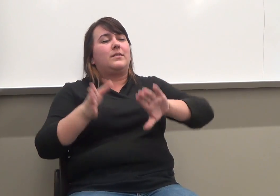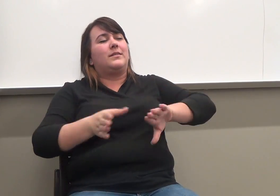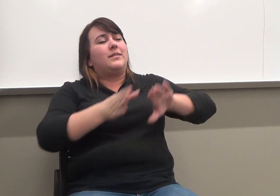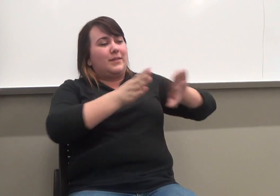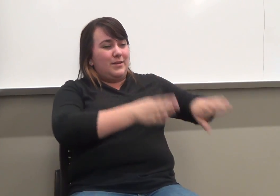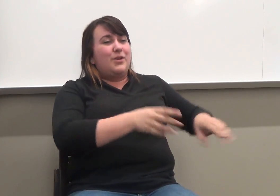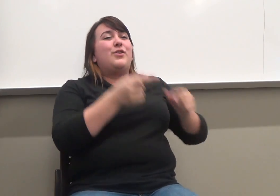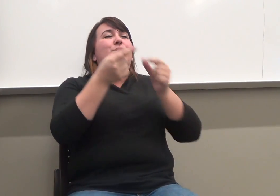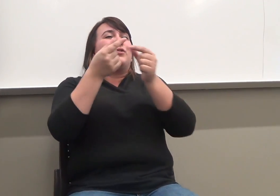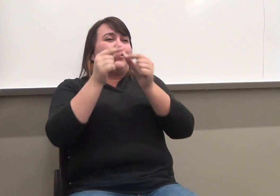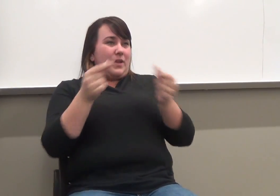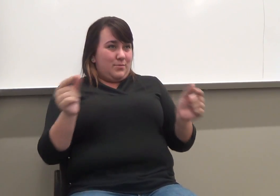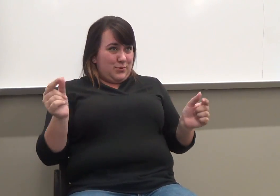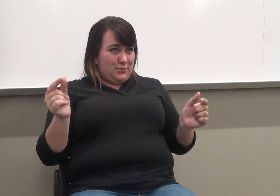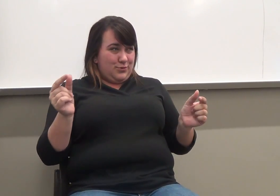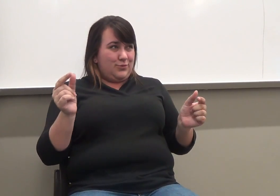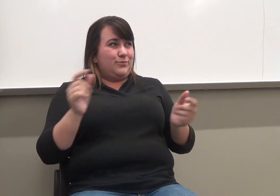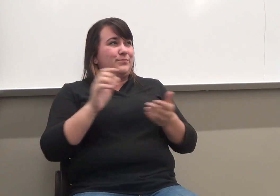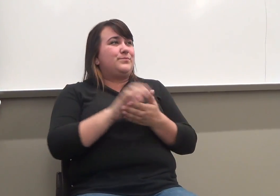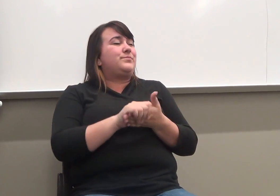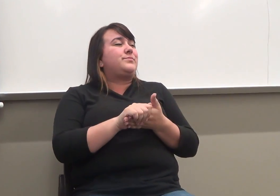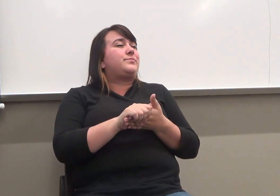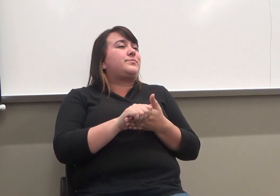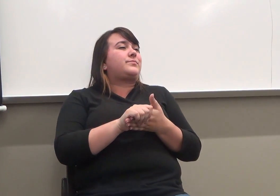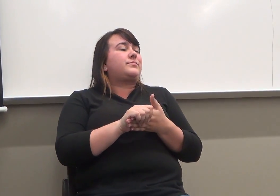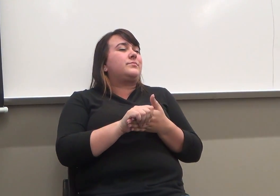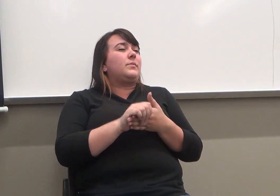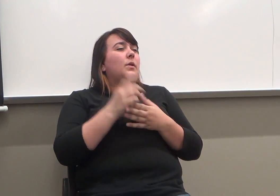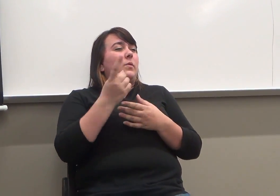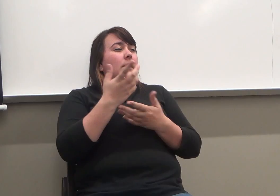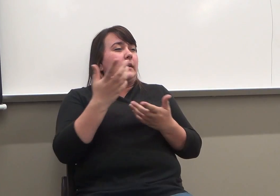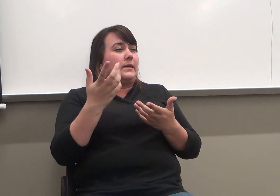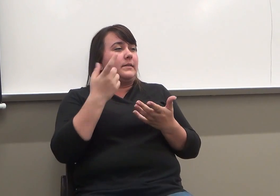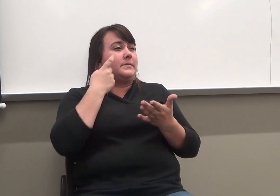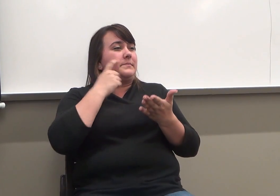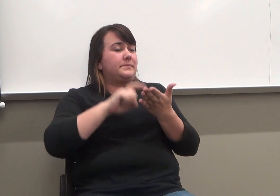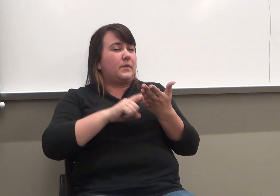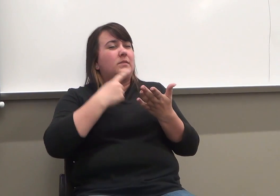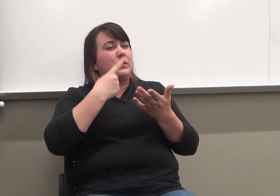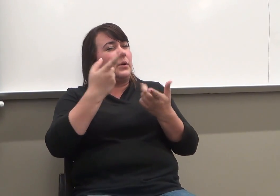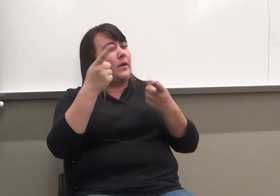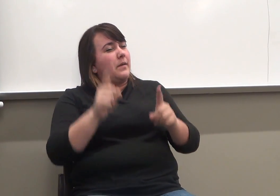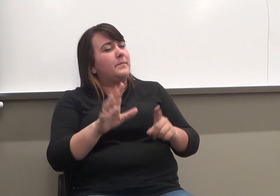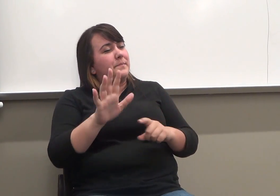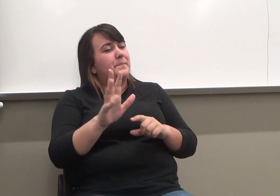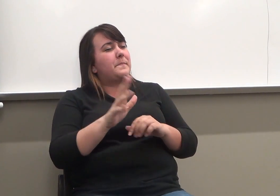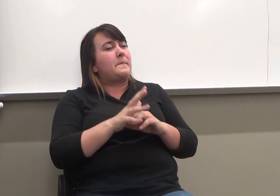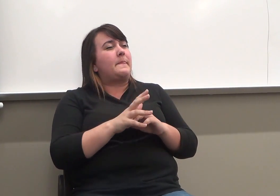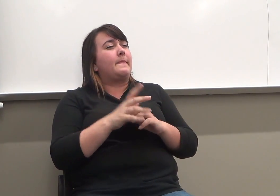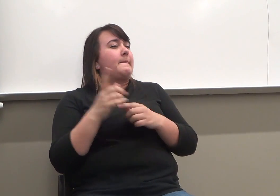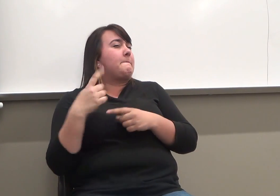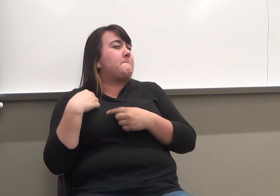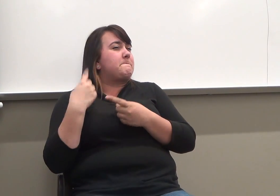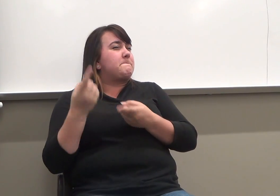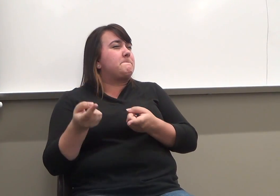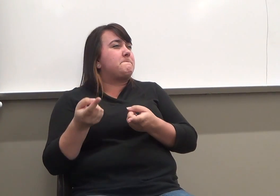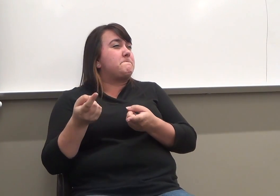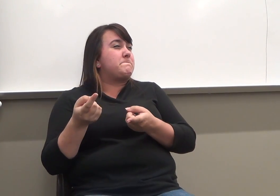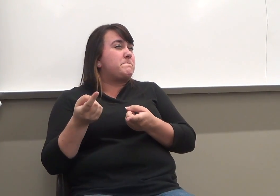Now, one of my things is, I'll tell you guys what happened. For the last several semesters,